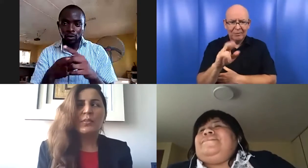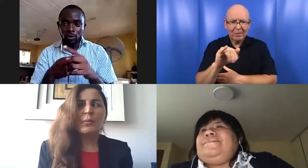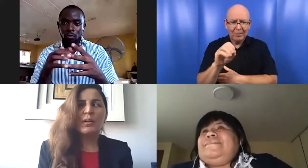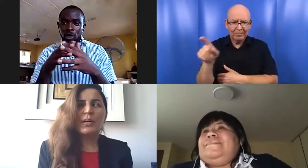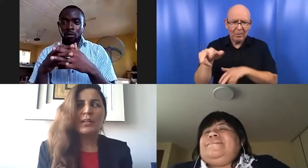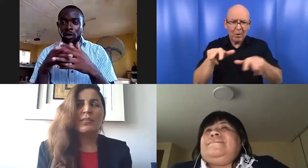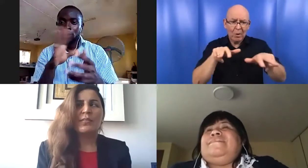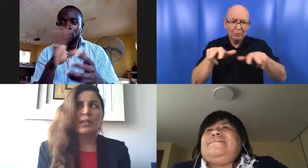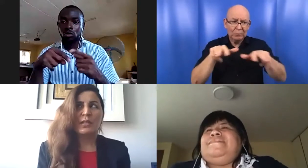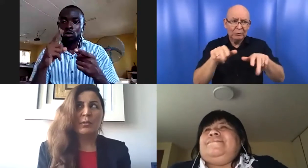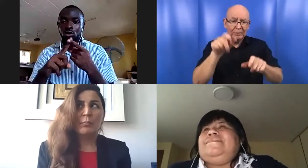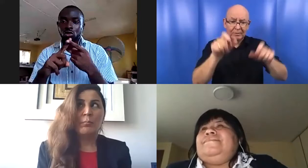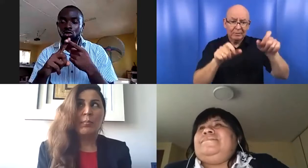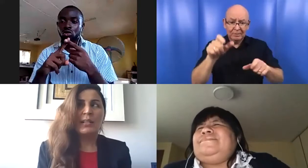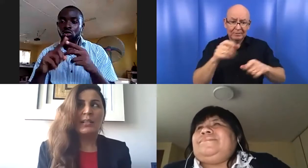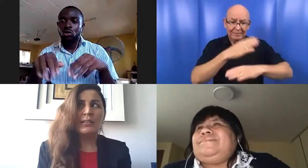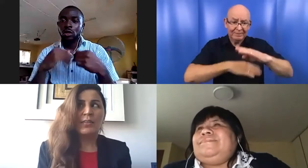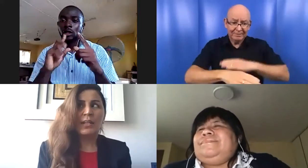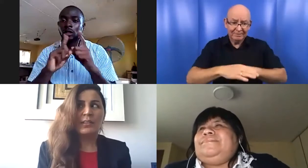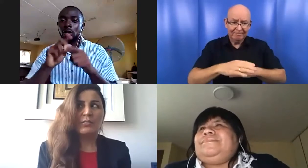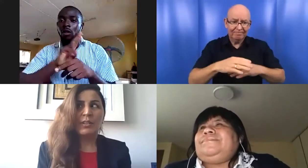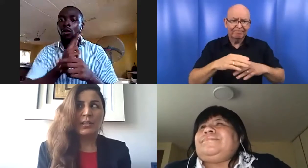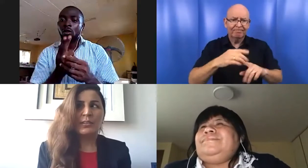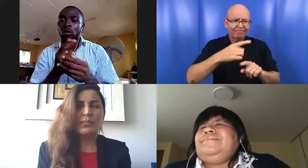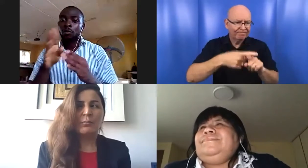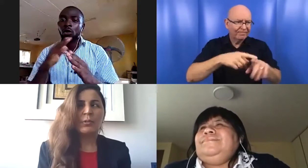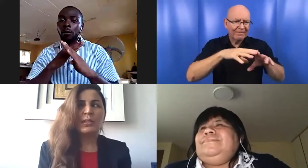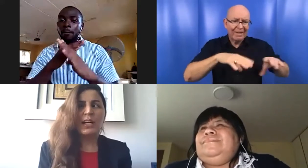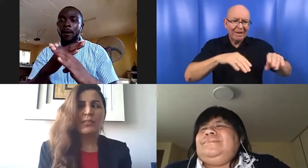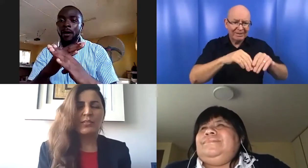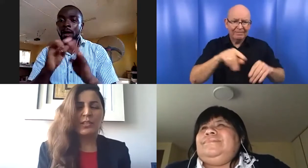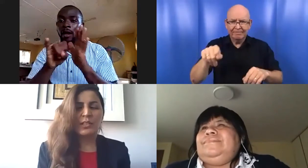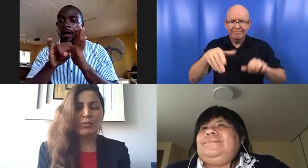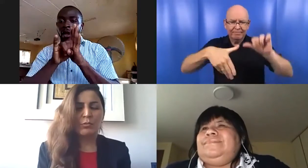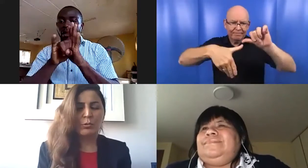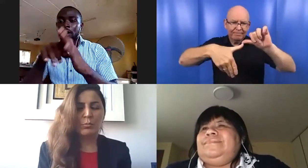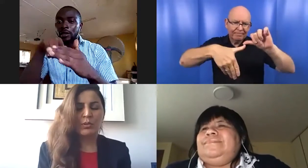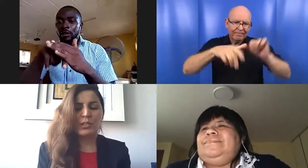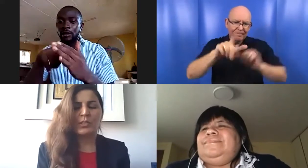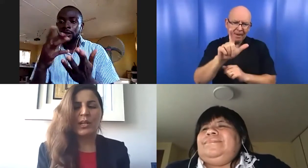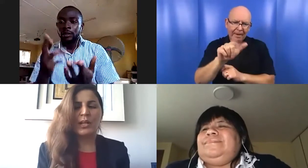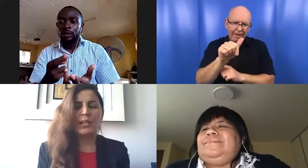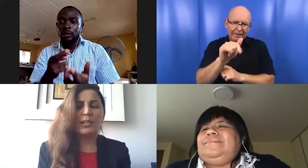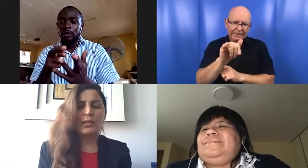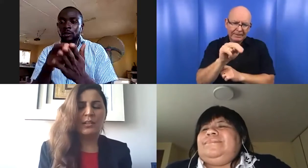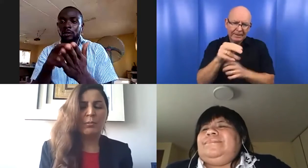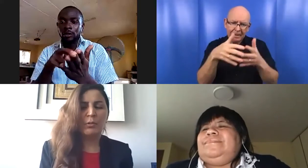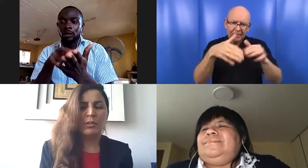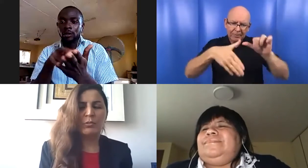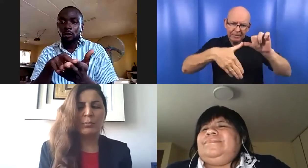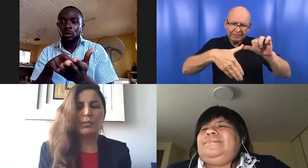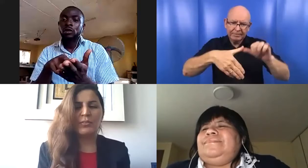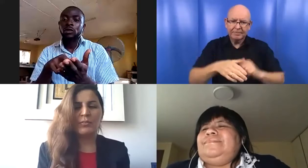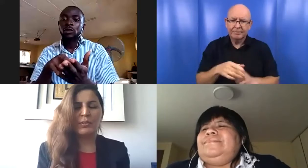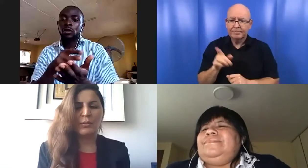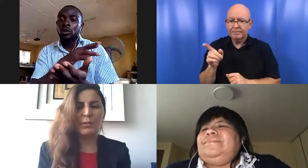to summarize barriers identified in this report in accessing social protection and employment